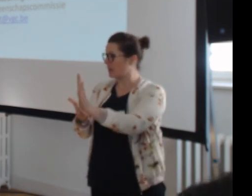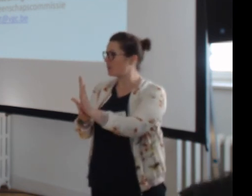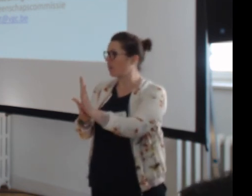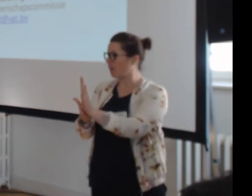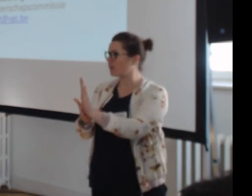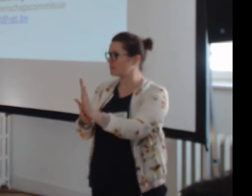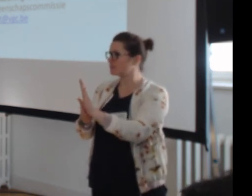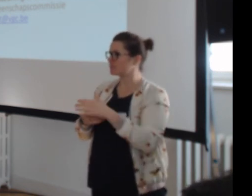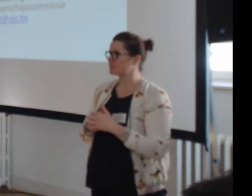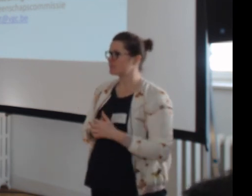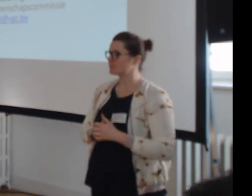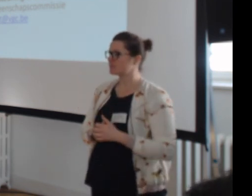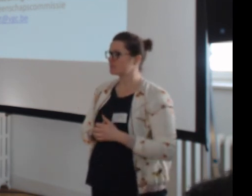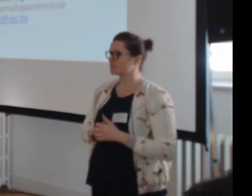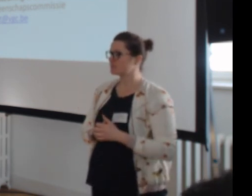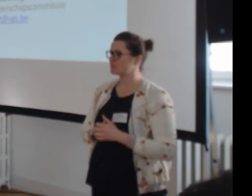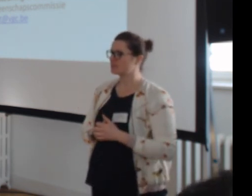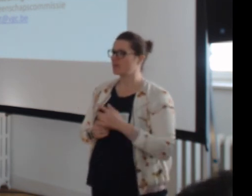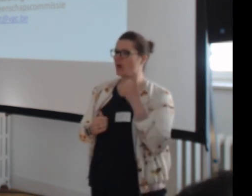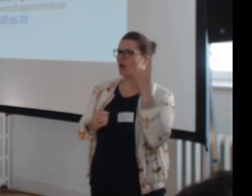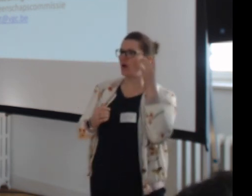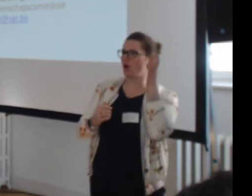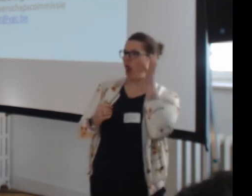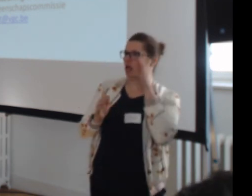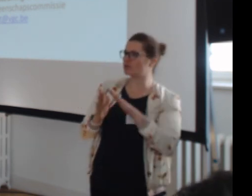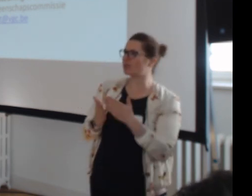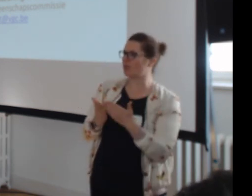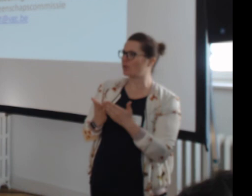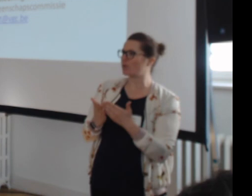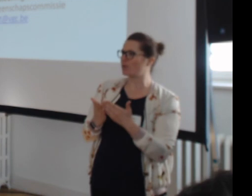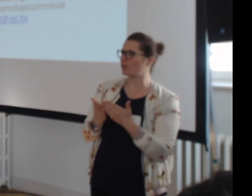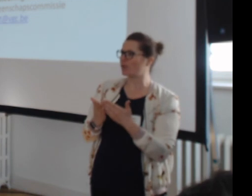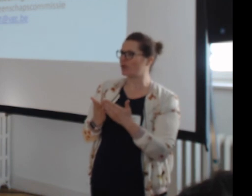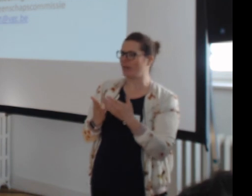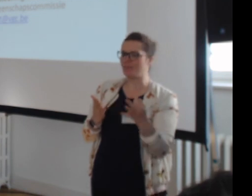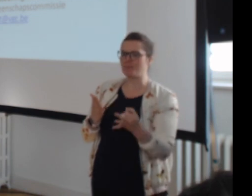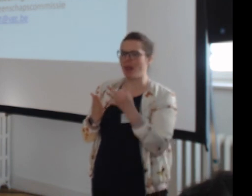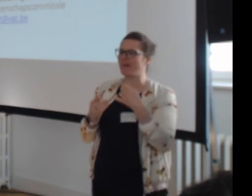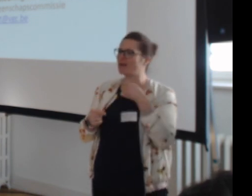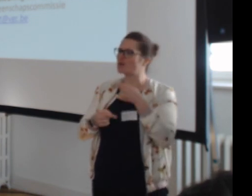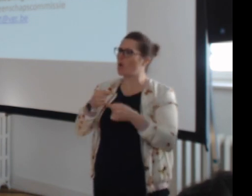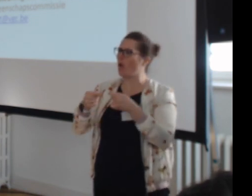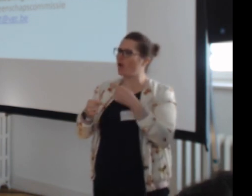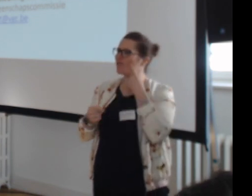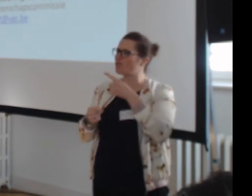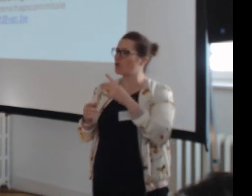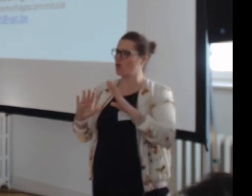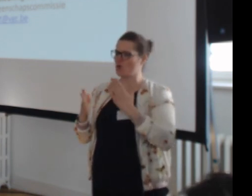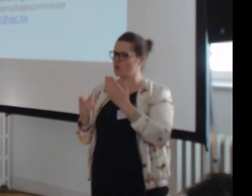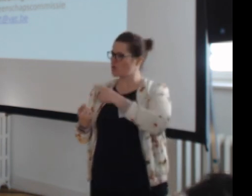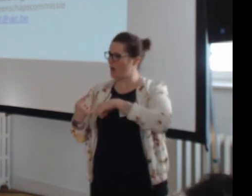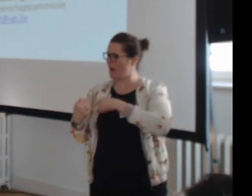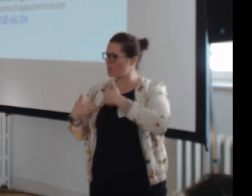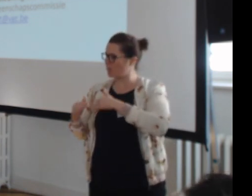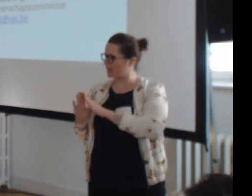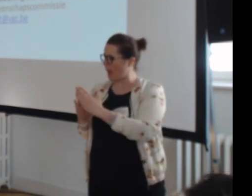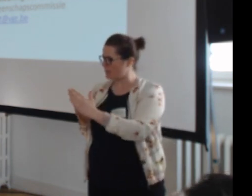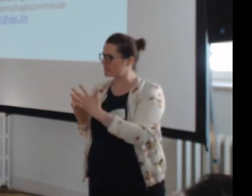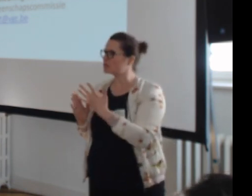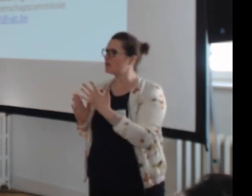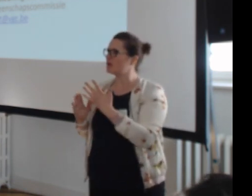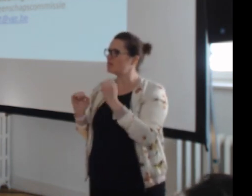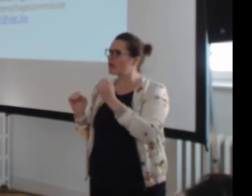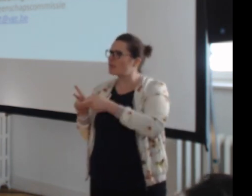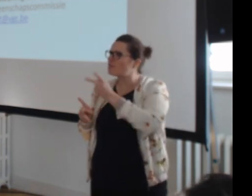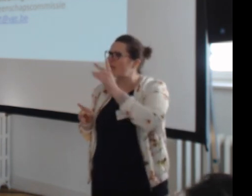today, DAISY could play a very, very important role in how we public libraries could even